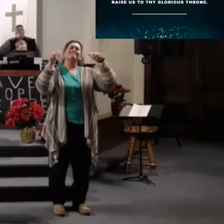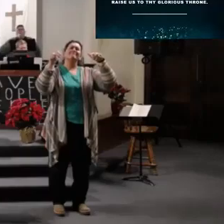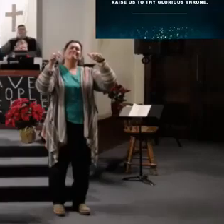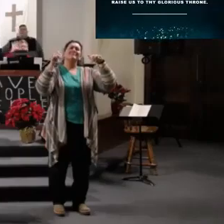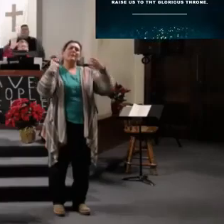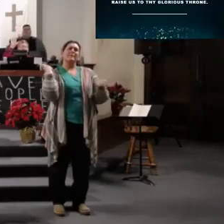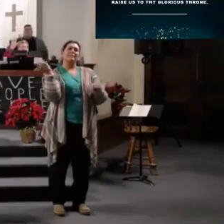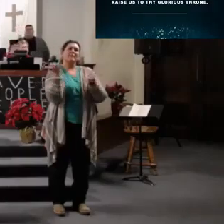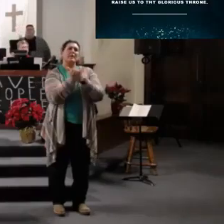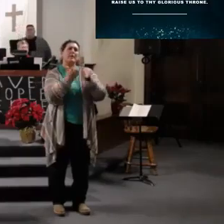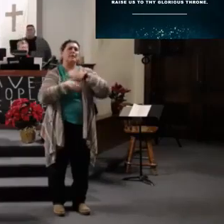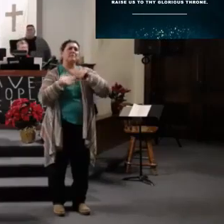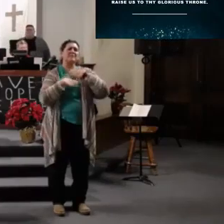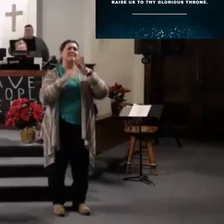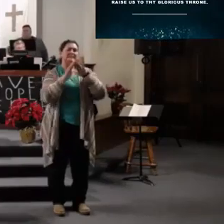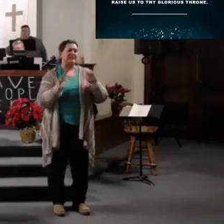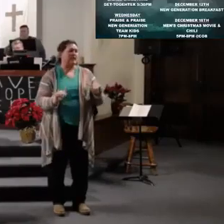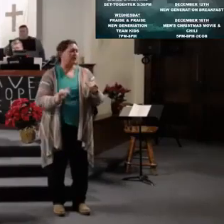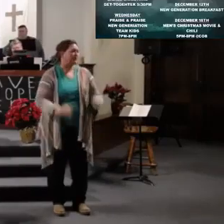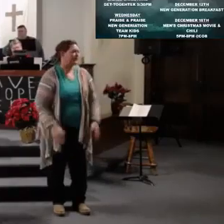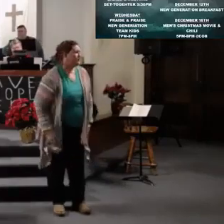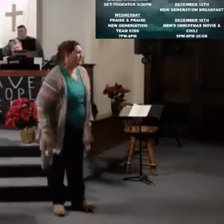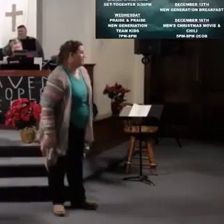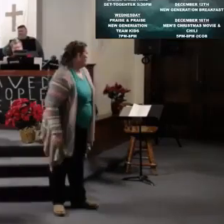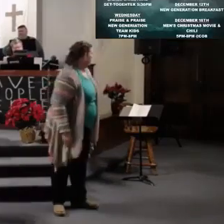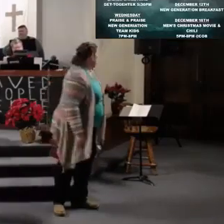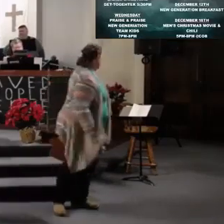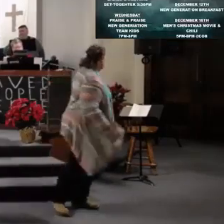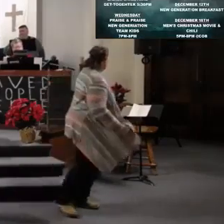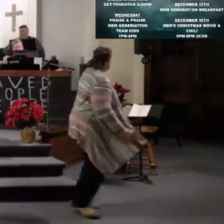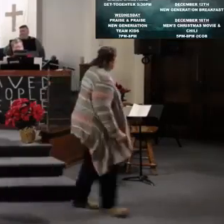throne. Amen. Please be seated.